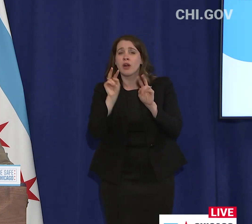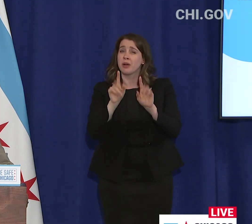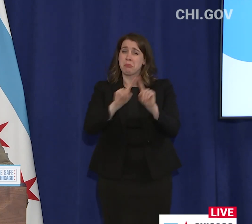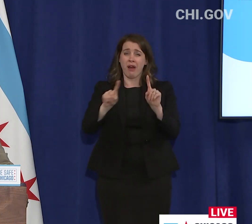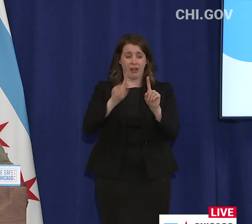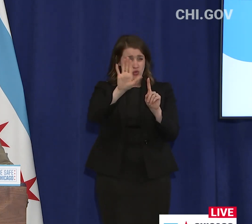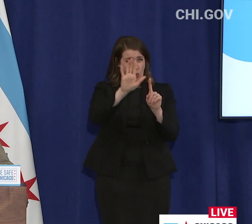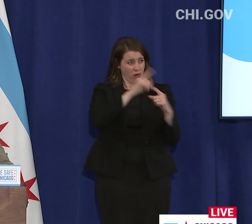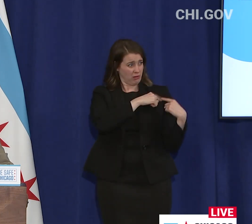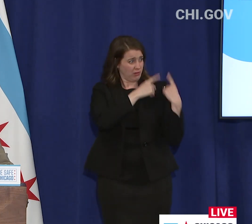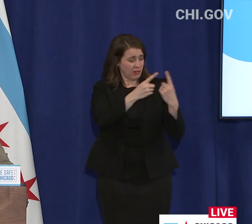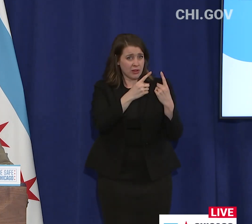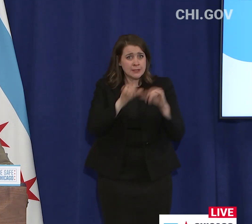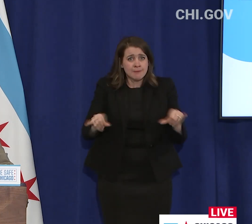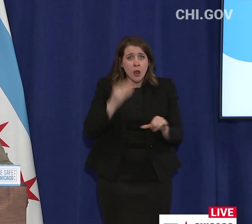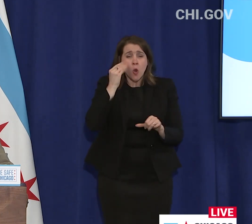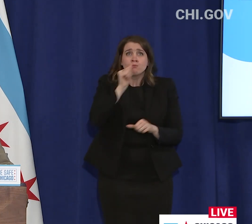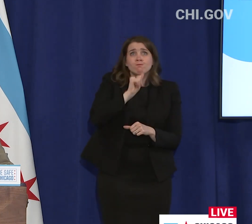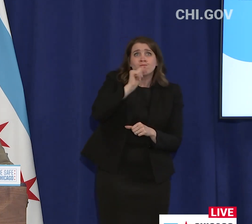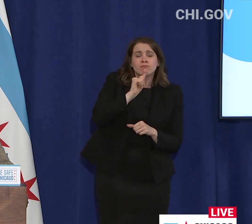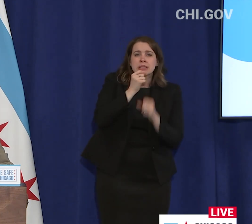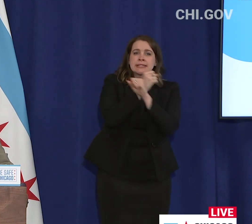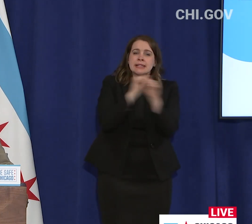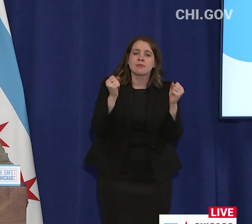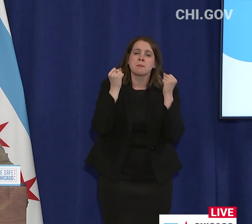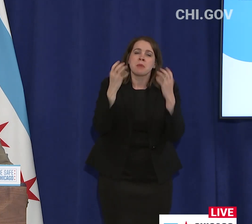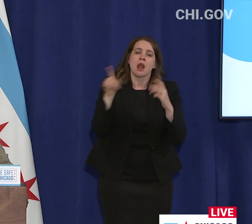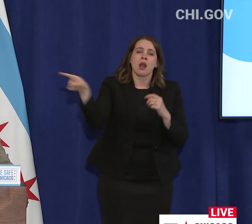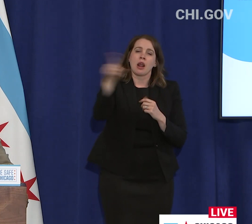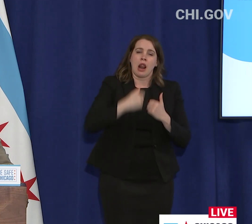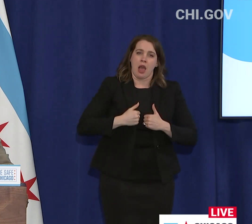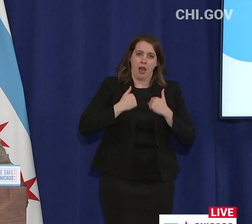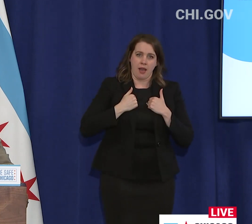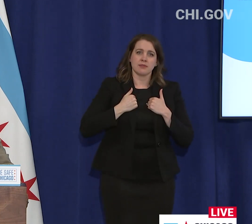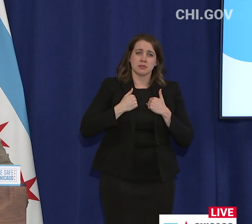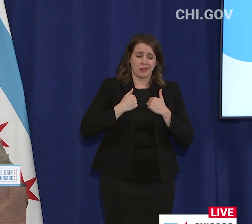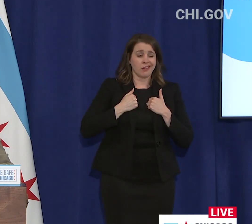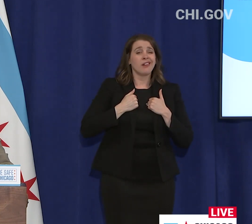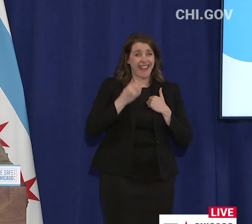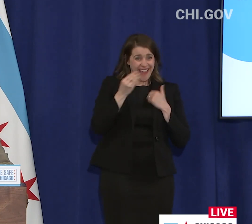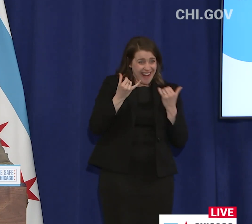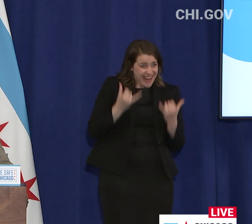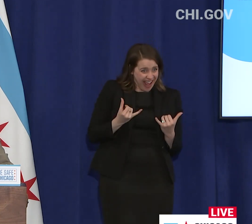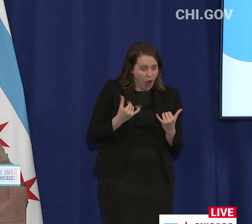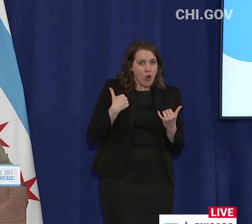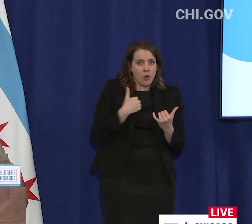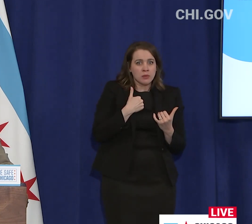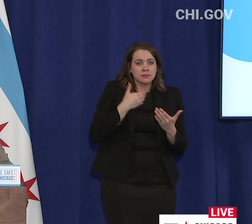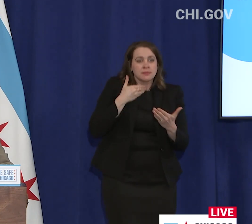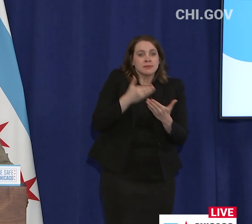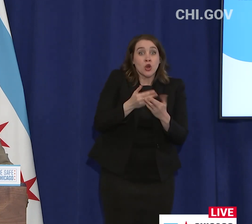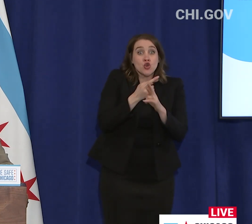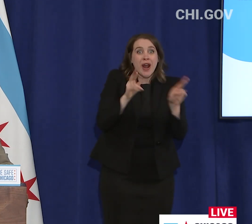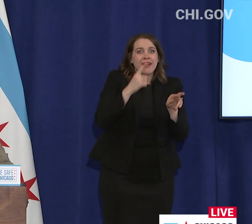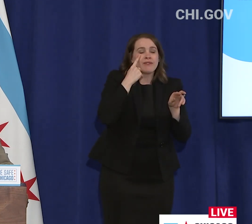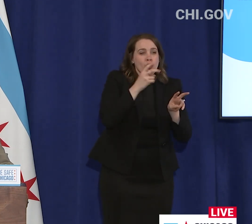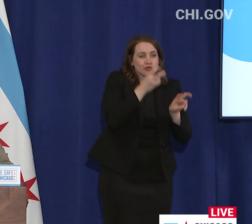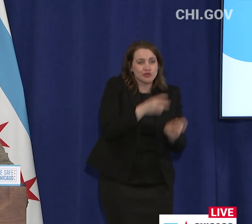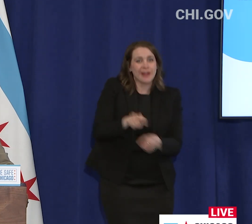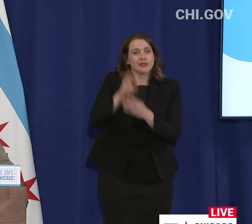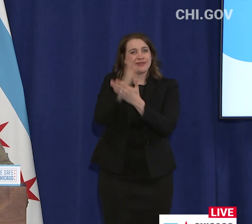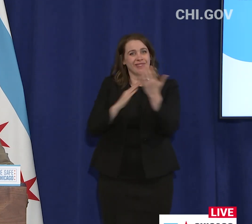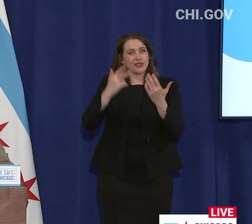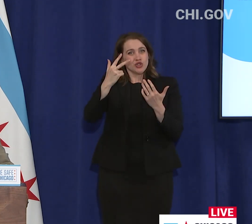of thousands of Chicagoans over these past 2 months, but it's helped lay the groundwork for the transformative recovery that